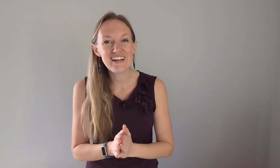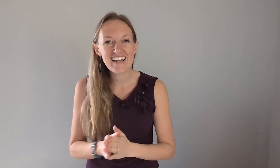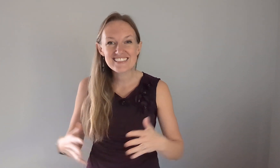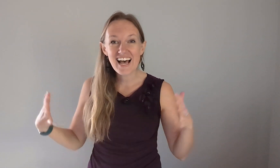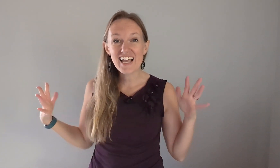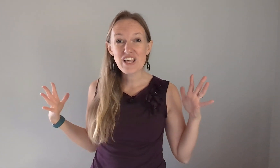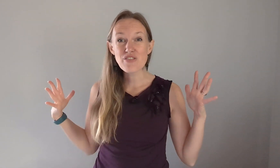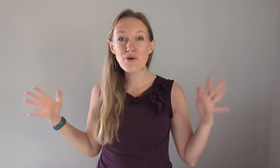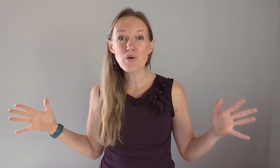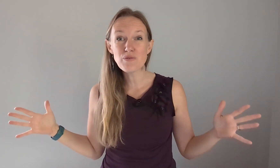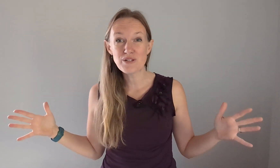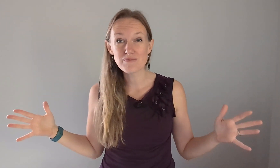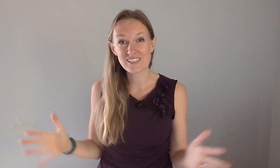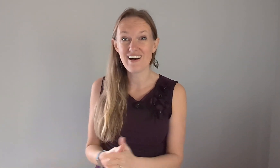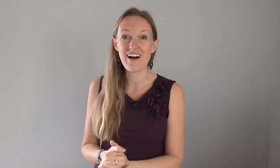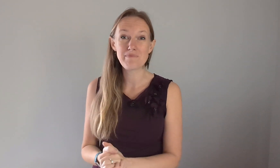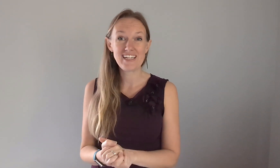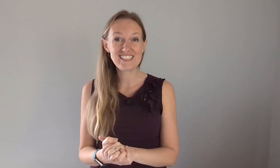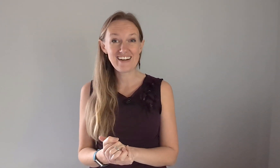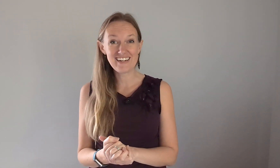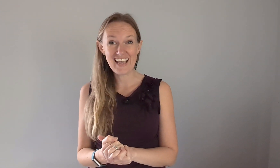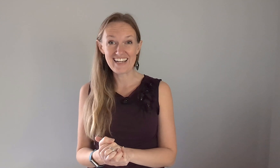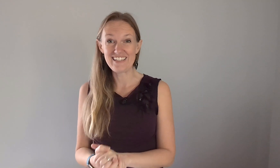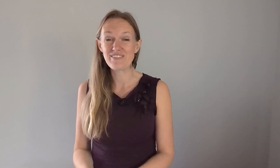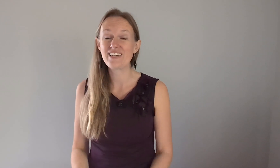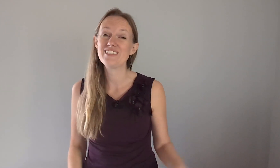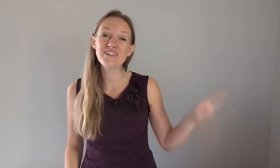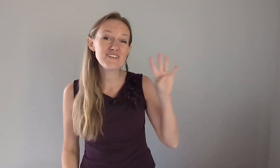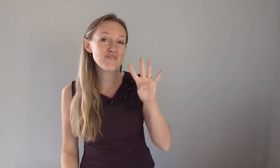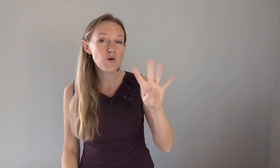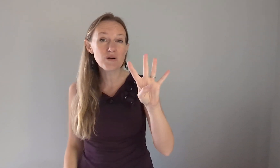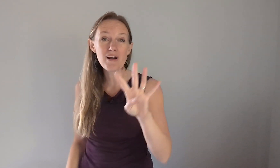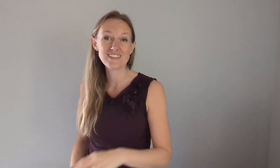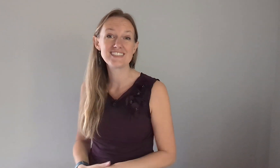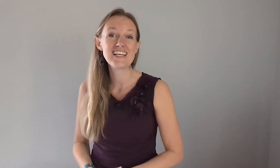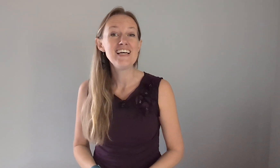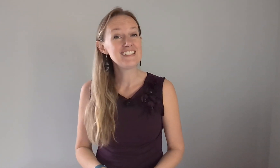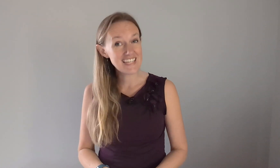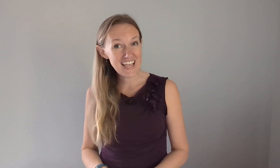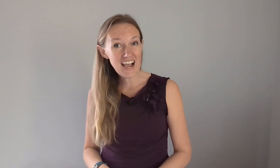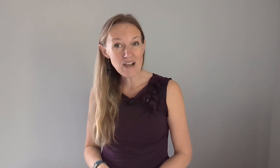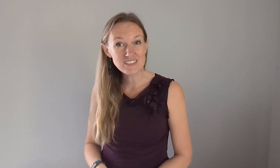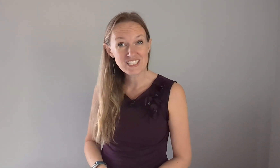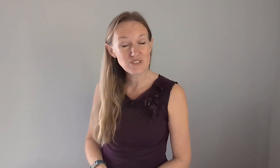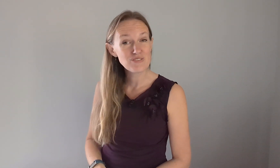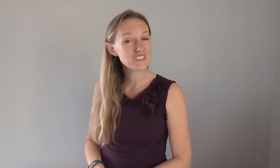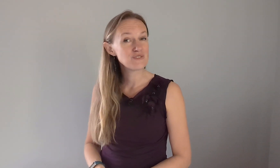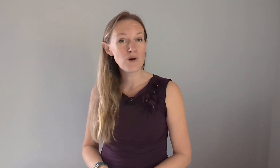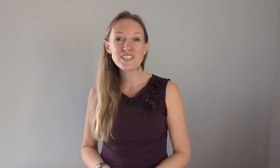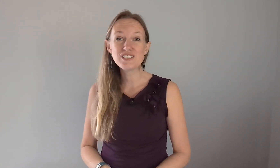how to sing Throne Room Song by Charity Gayle. We're going to do it in 4 parts. Today I will teach you verses 1, 2,